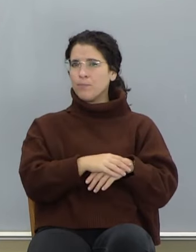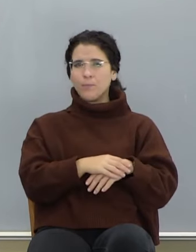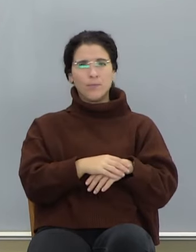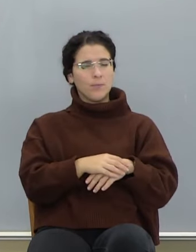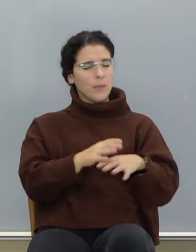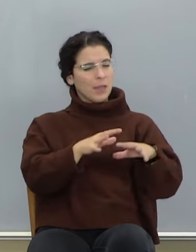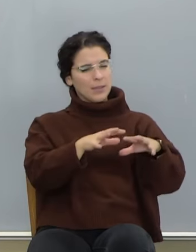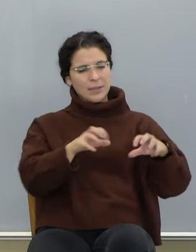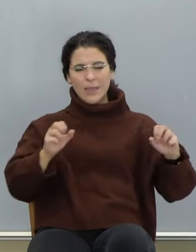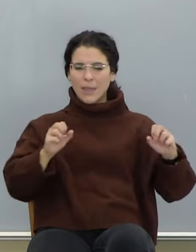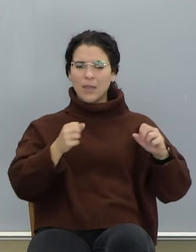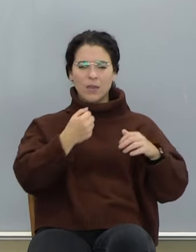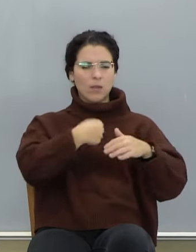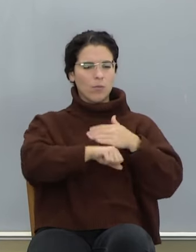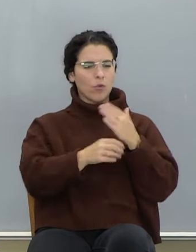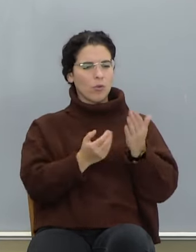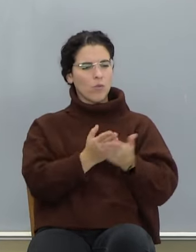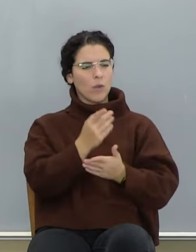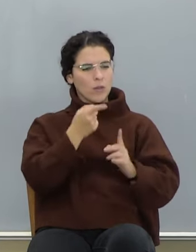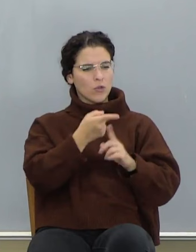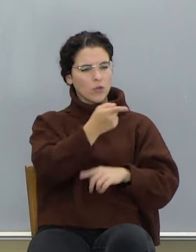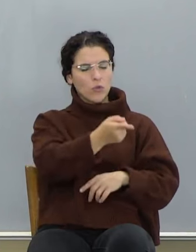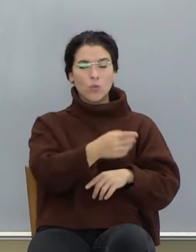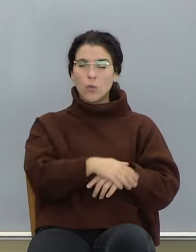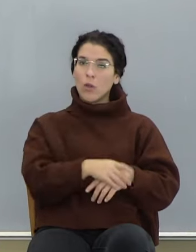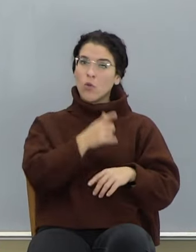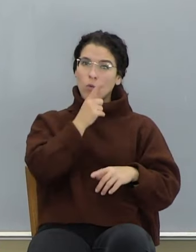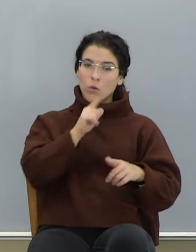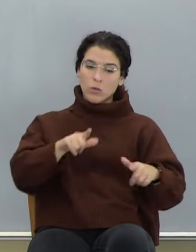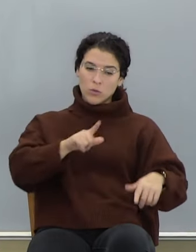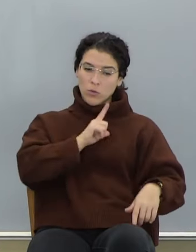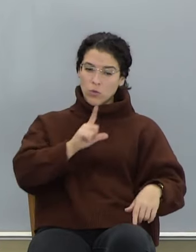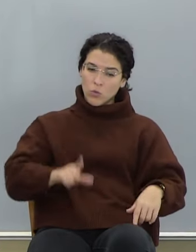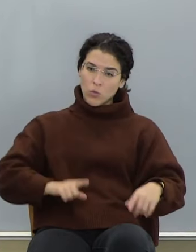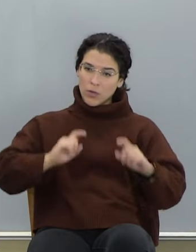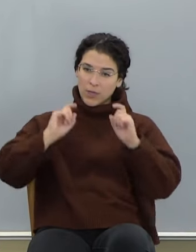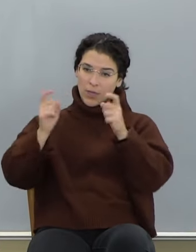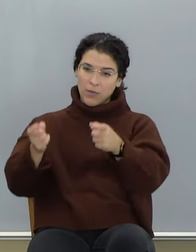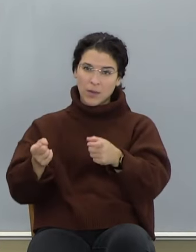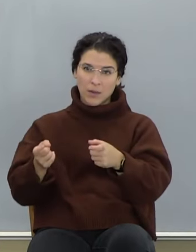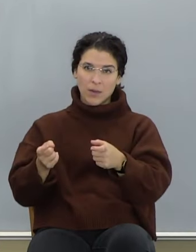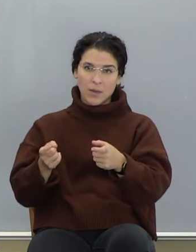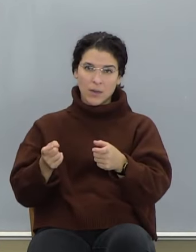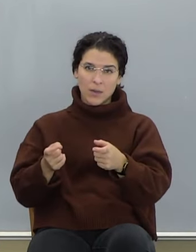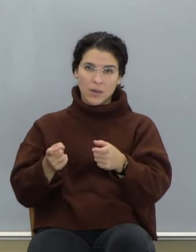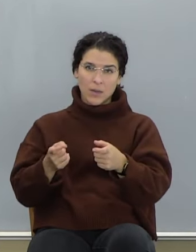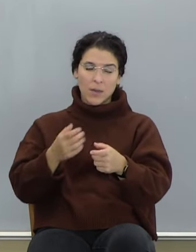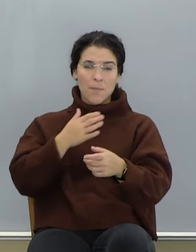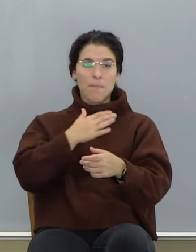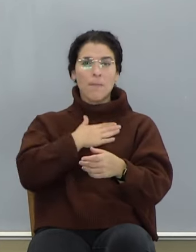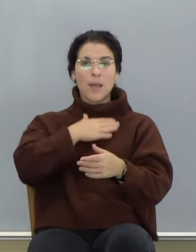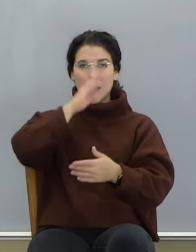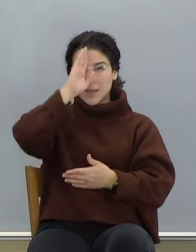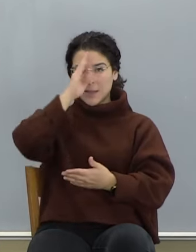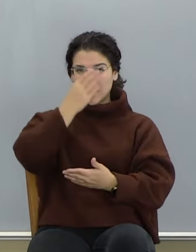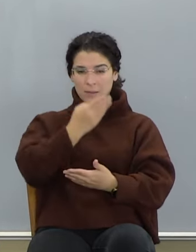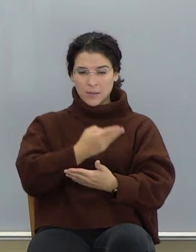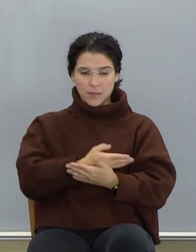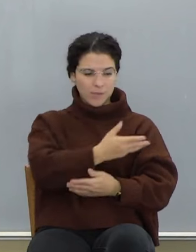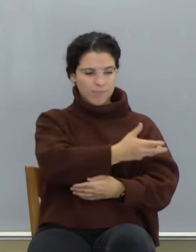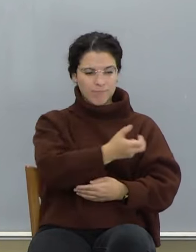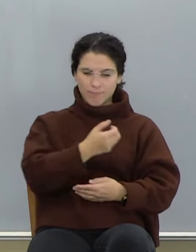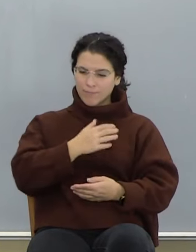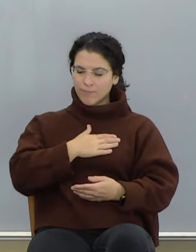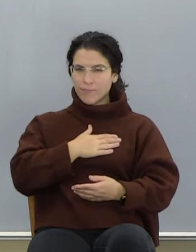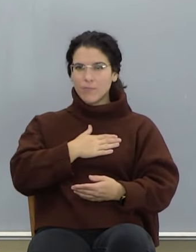strip you of the birthright. And to whom does the Lord give it? I'm going to give it to my son. I'm going to give